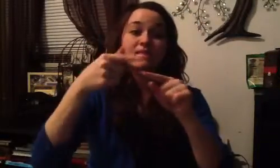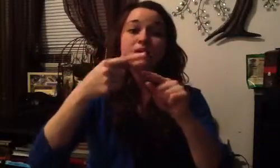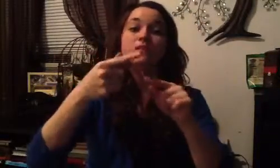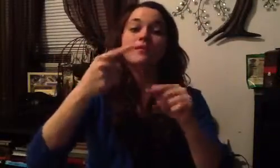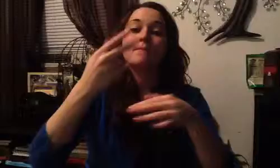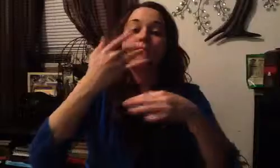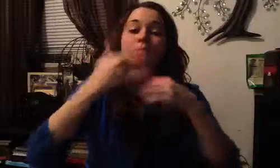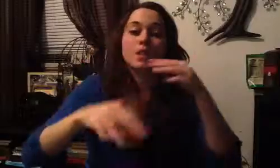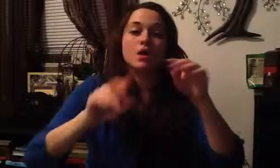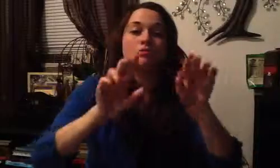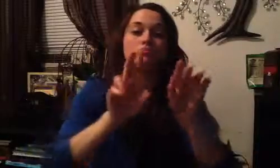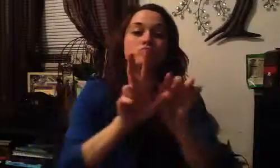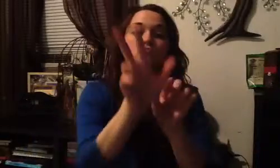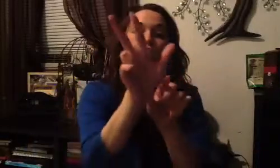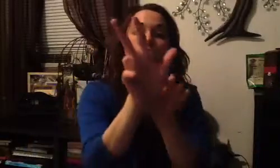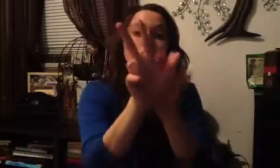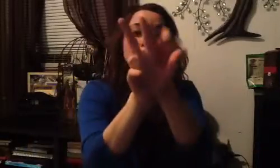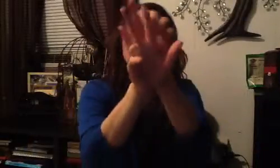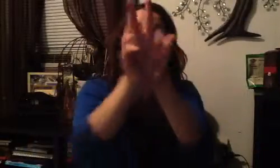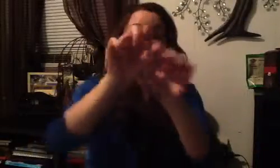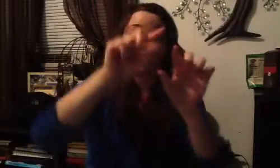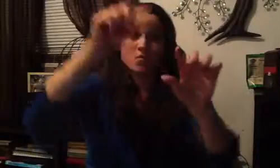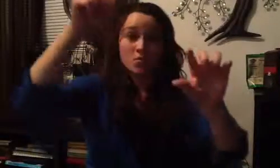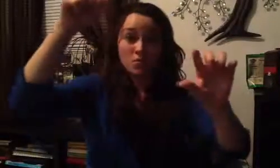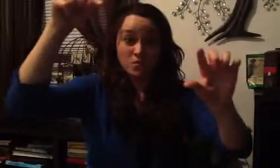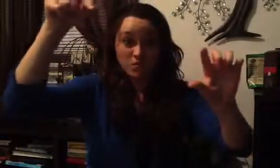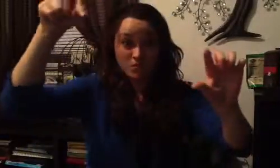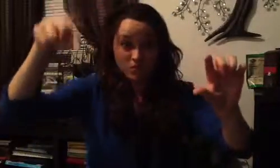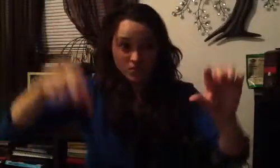aorta, all the way down into the abdominal